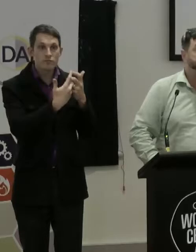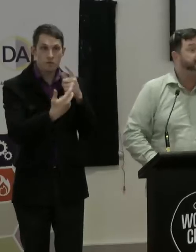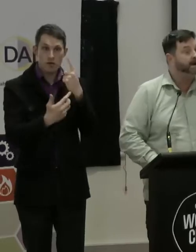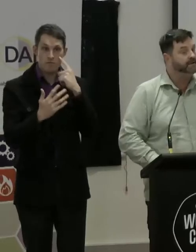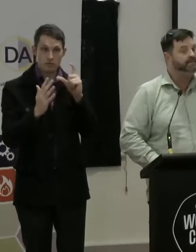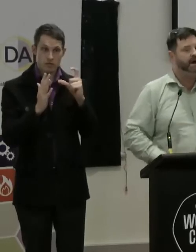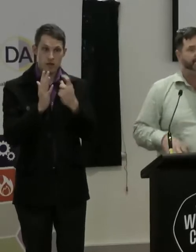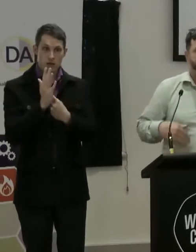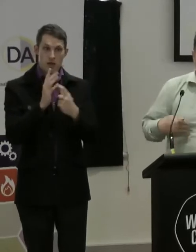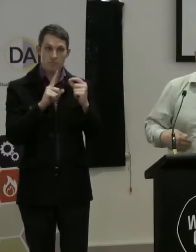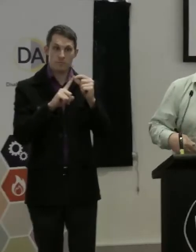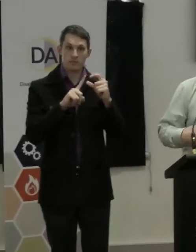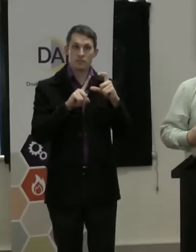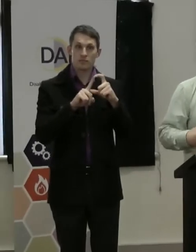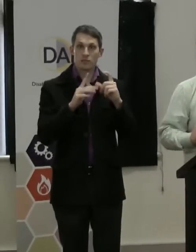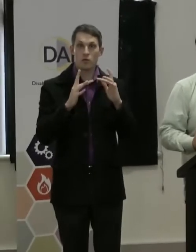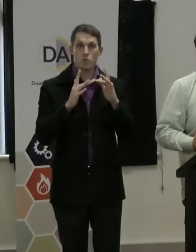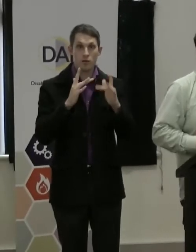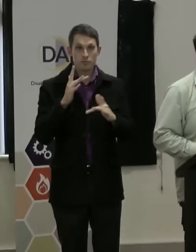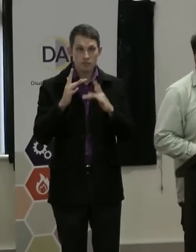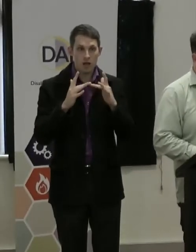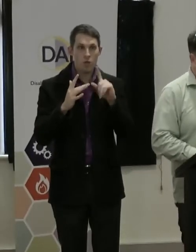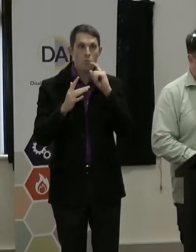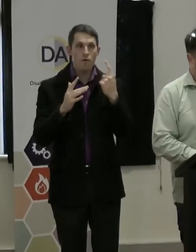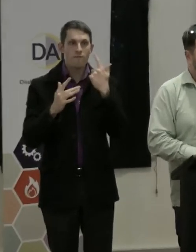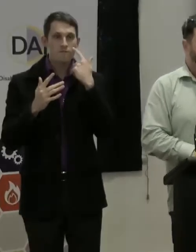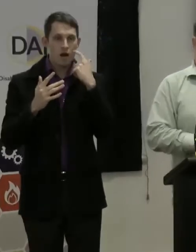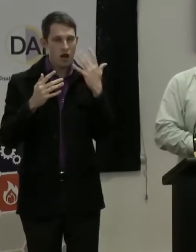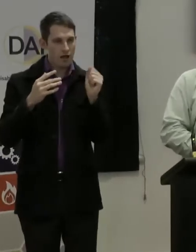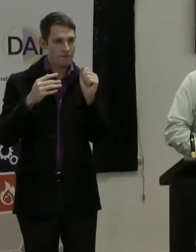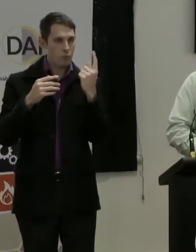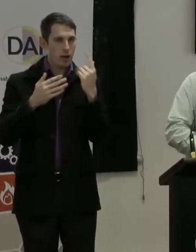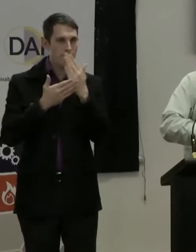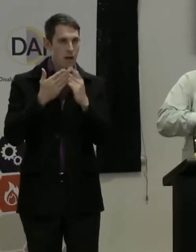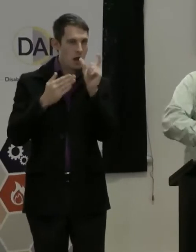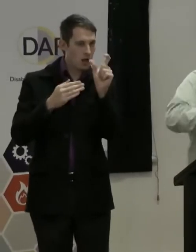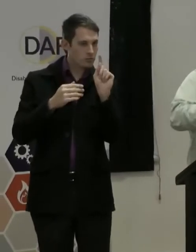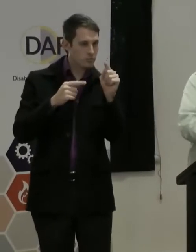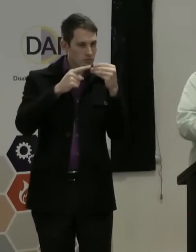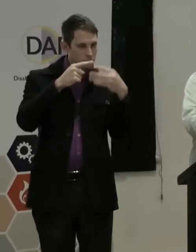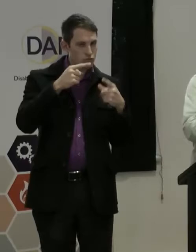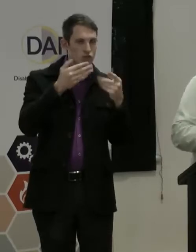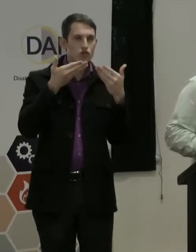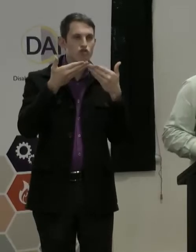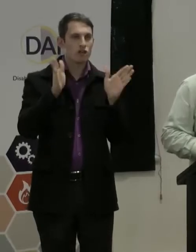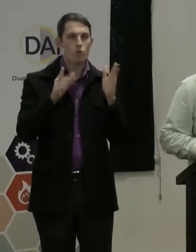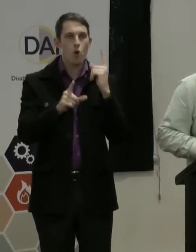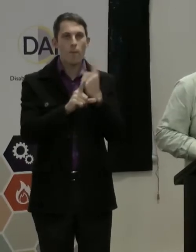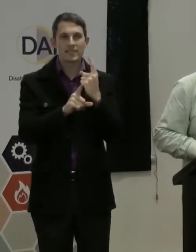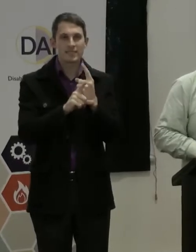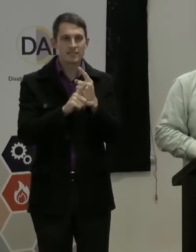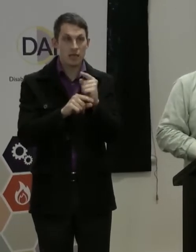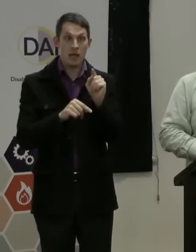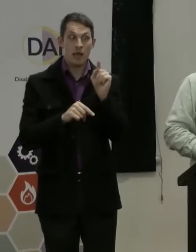CRPD website, you'll find these things called general comments. And general comments are an explanation of the